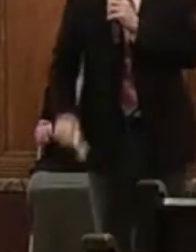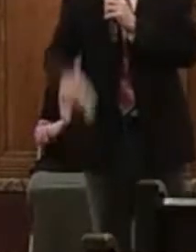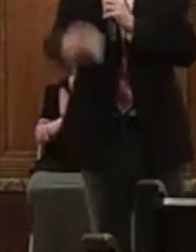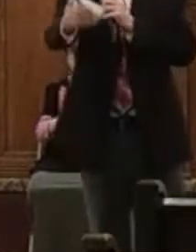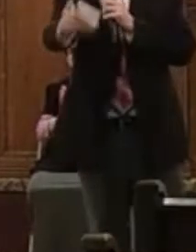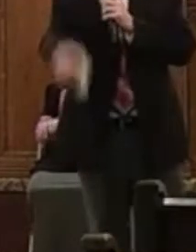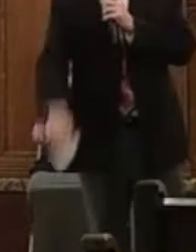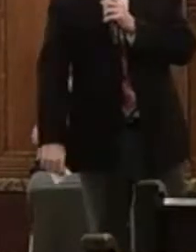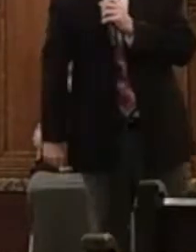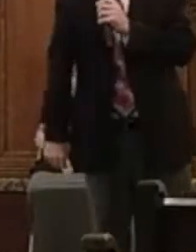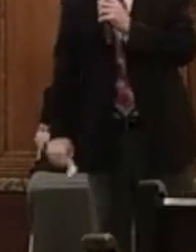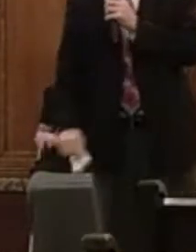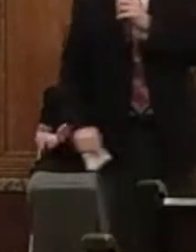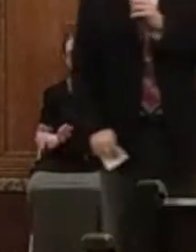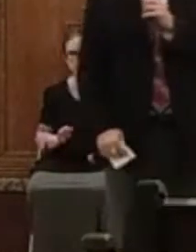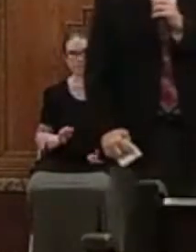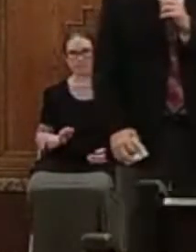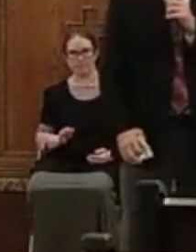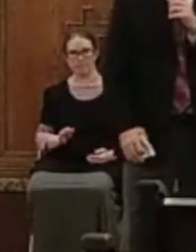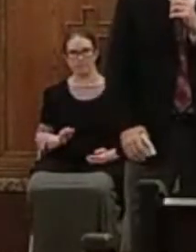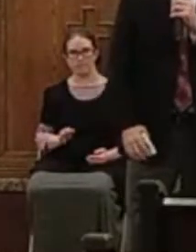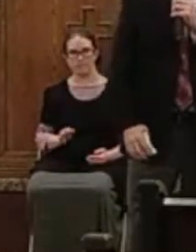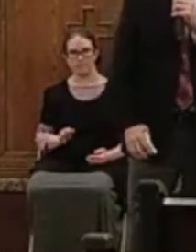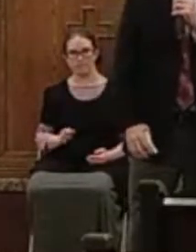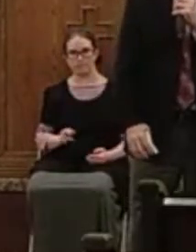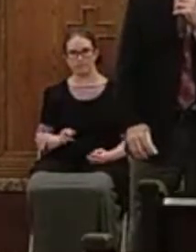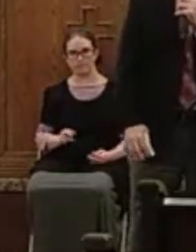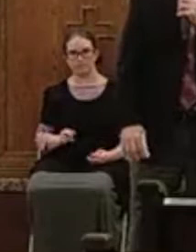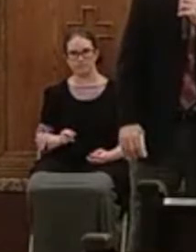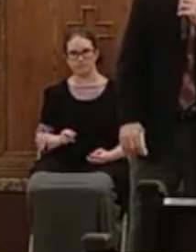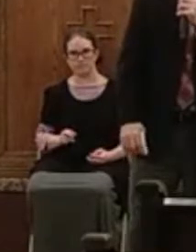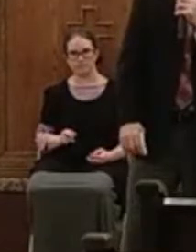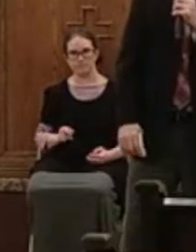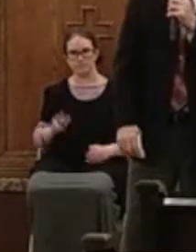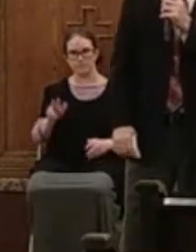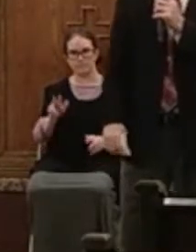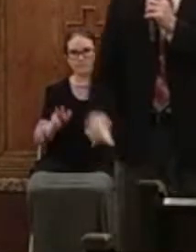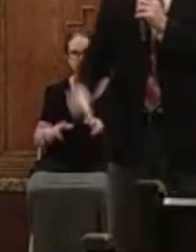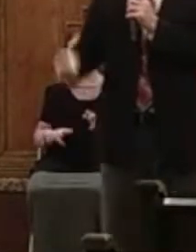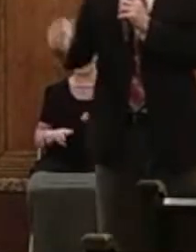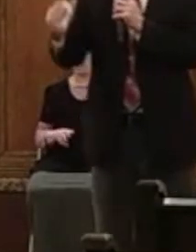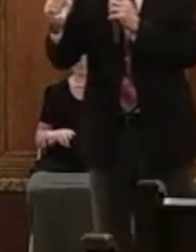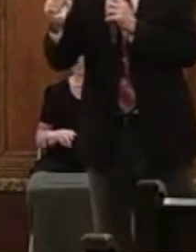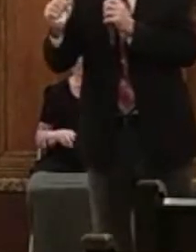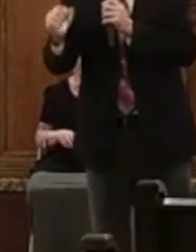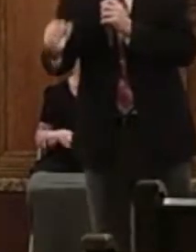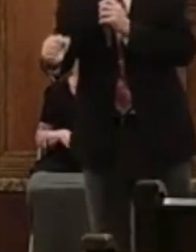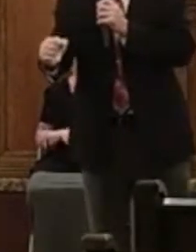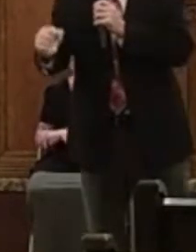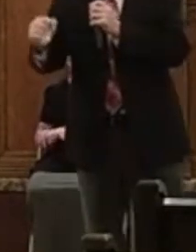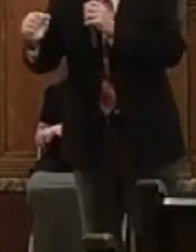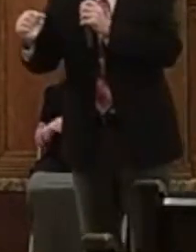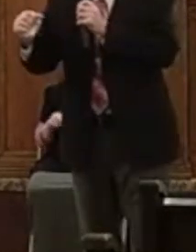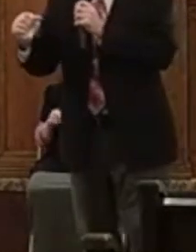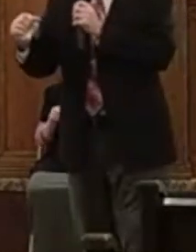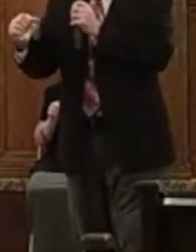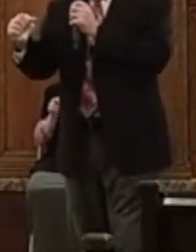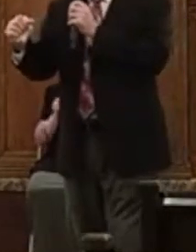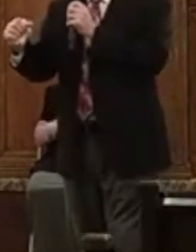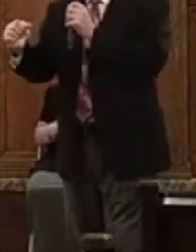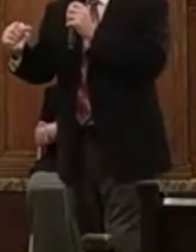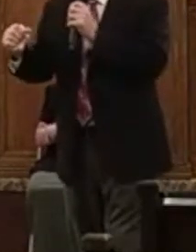about that vestibule. I walk out there, and just as soon as my